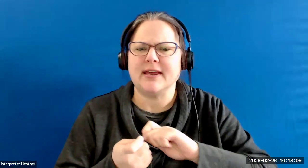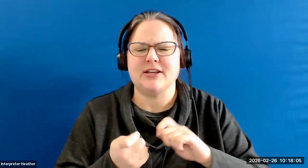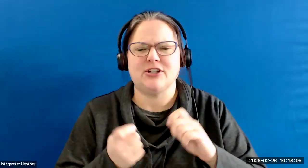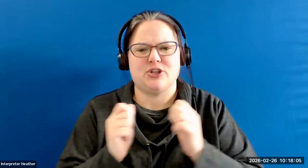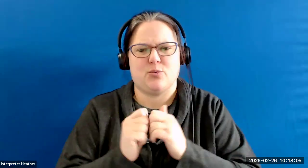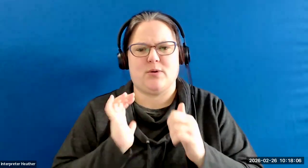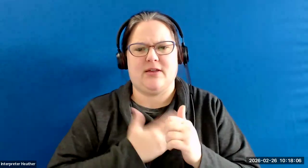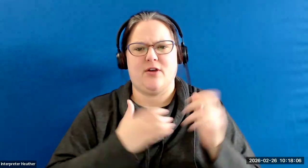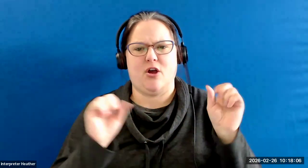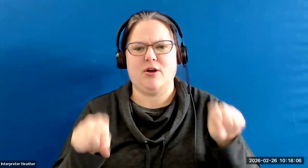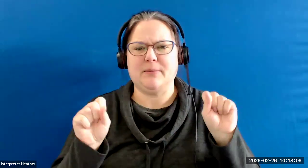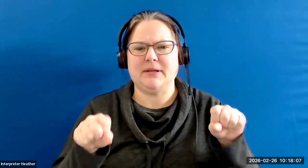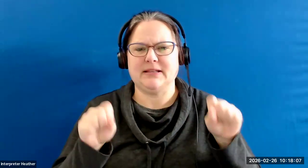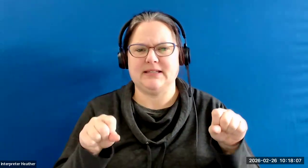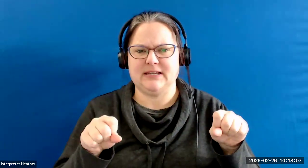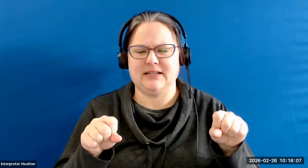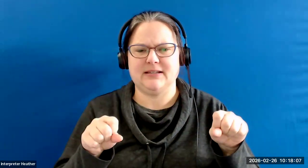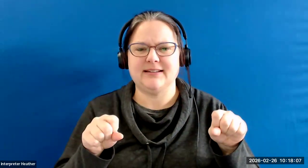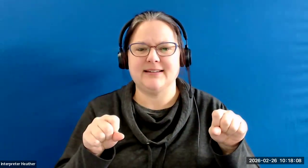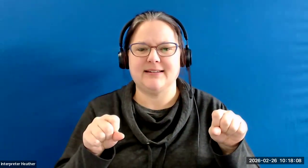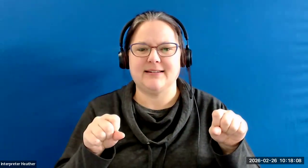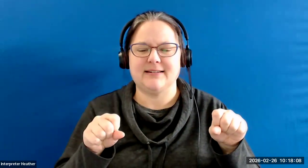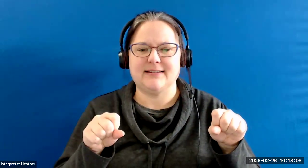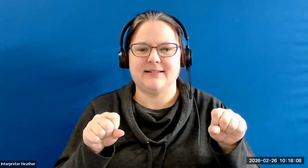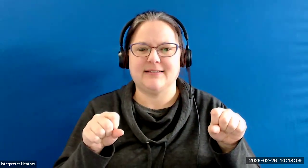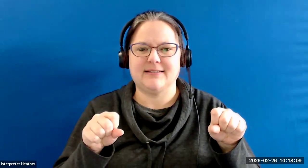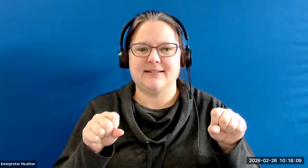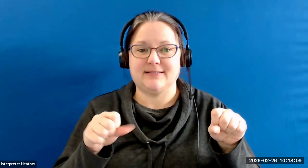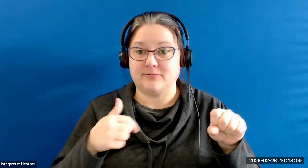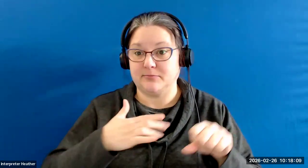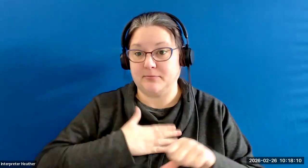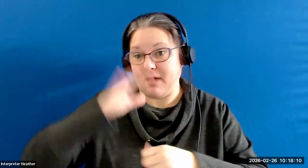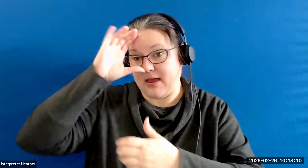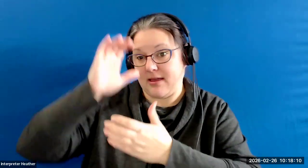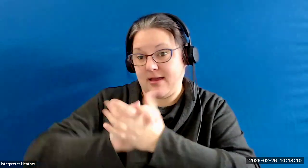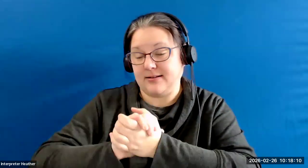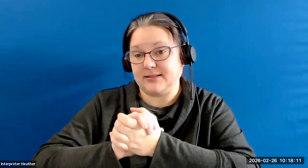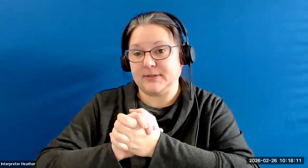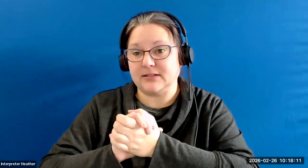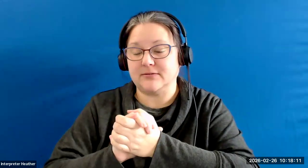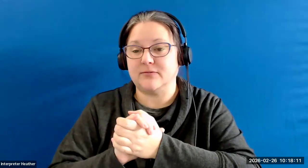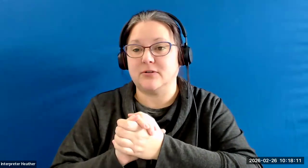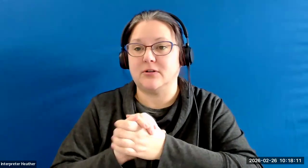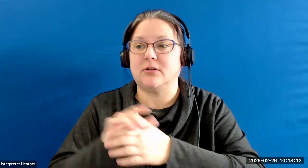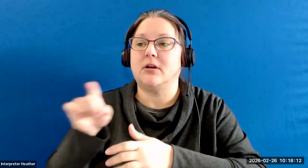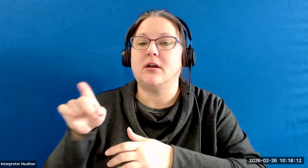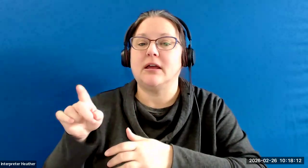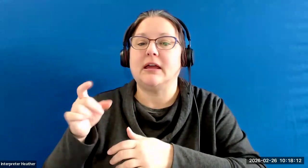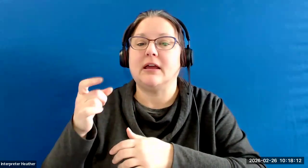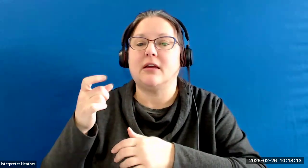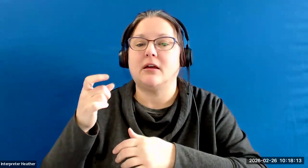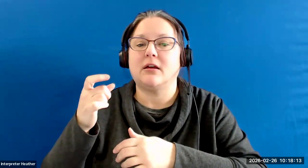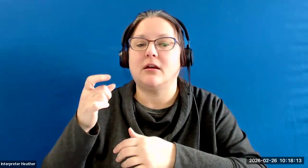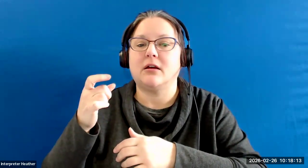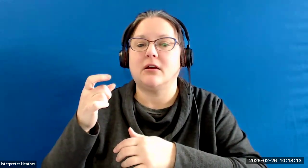our abilities. I have a husband who's recently having to move to taking a walker